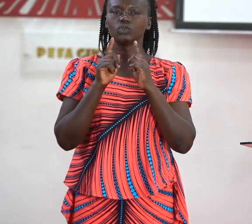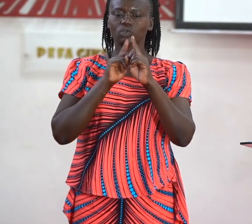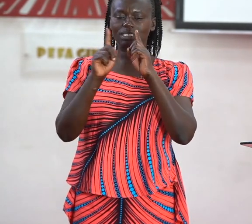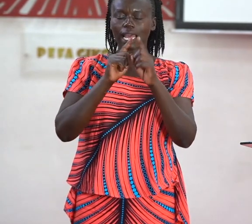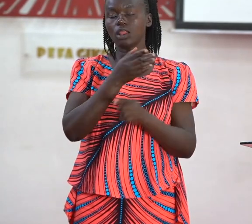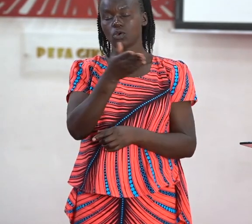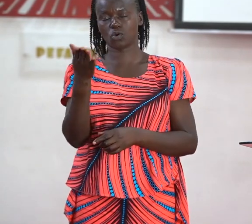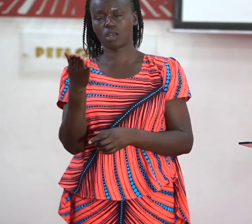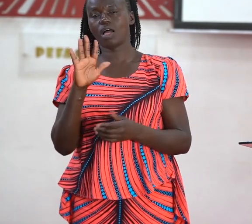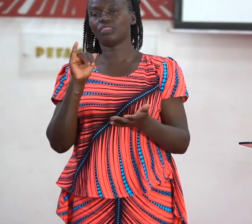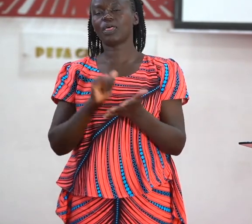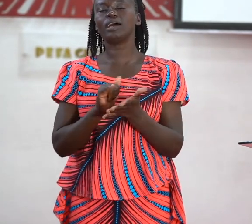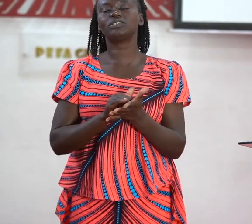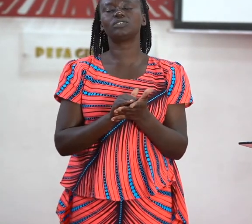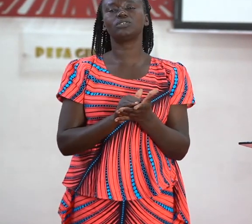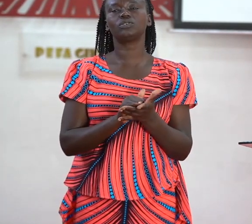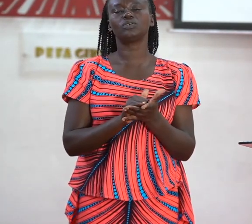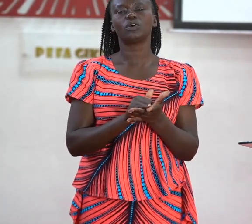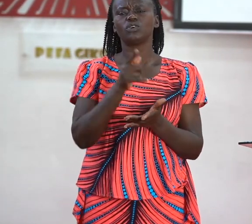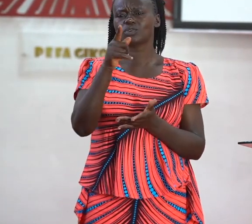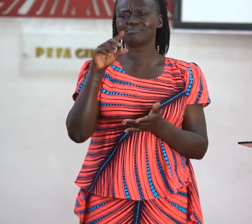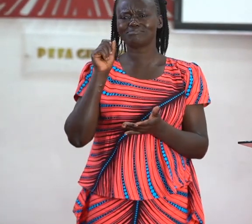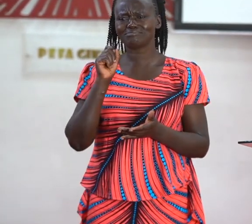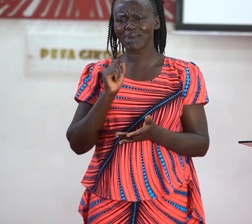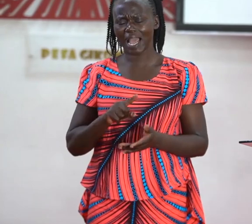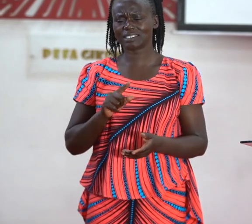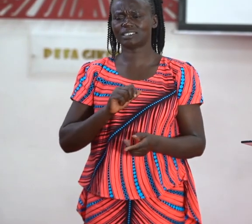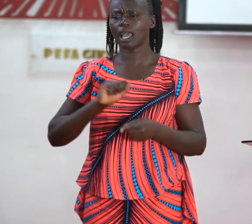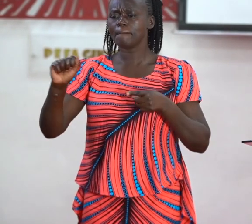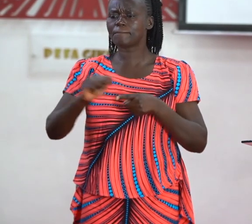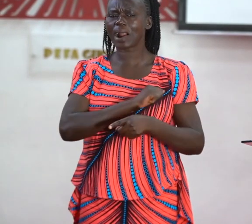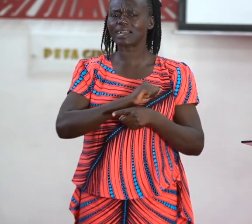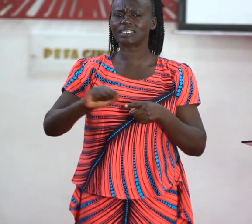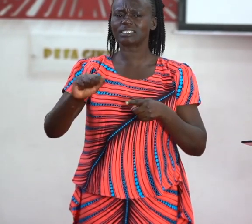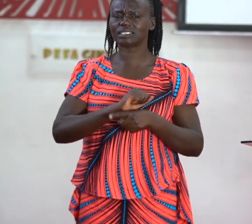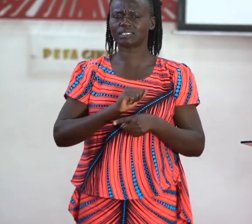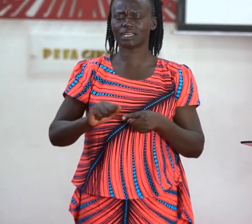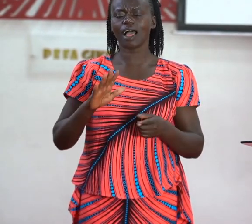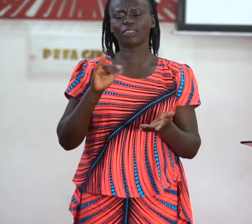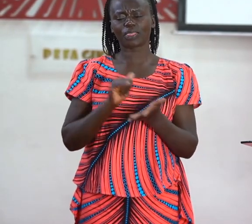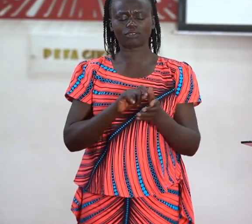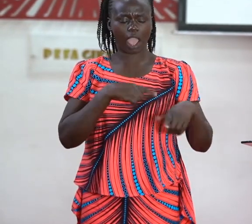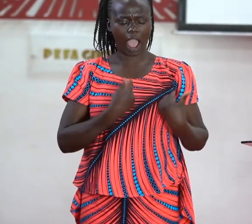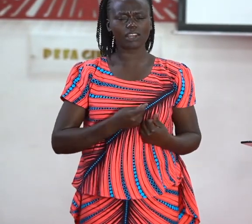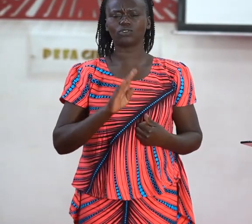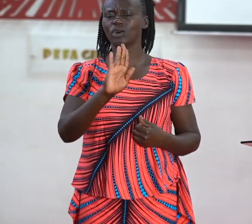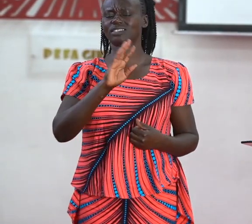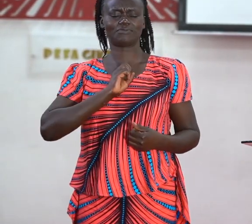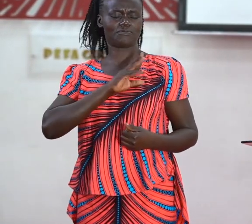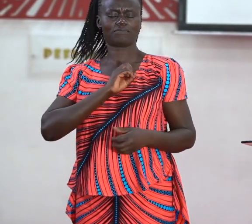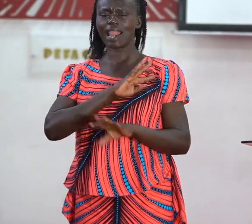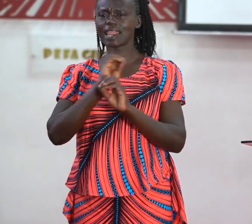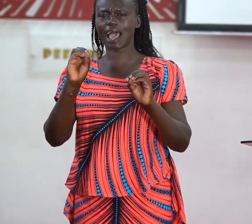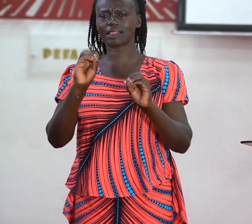to tell you that you need to exercise those things, and your heart will not be fearful. Your heart will